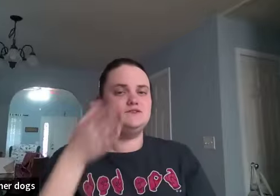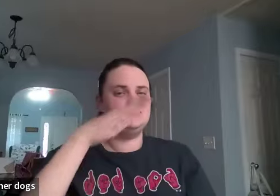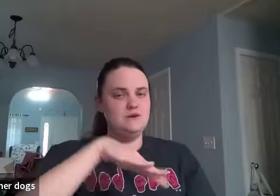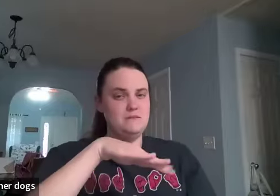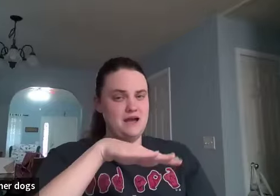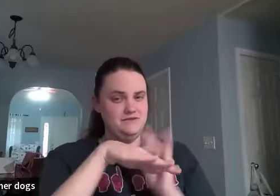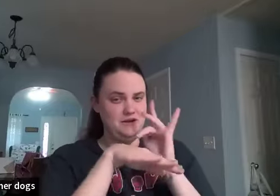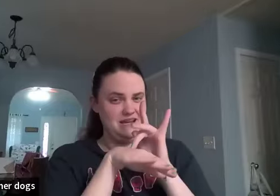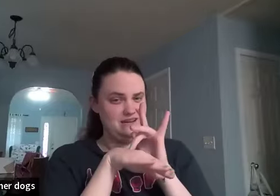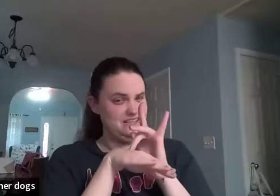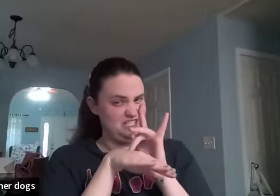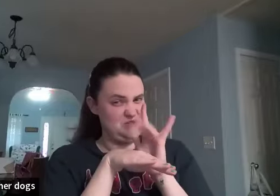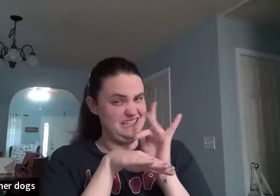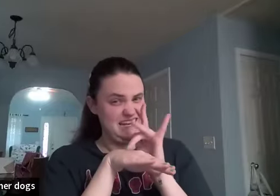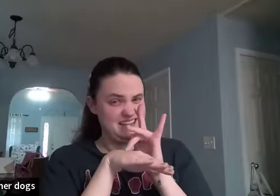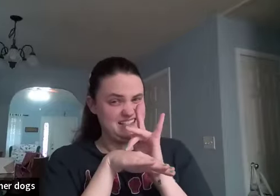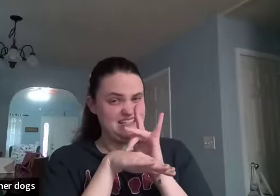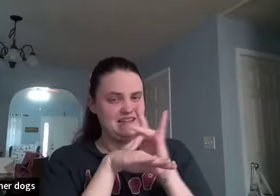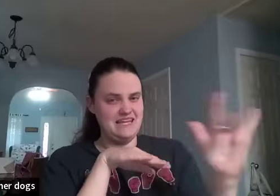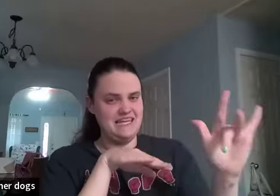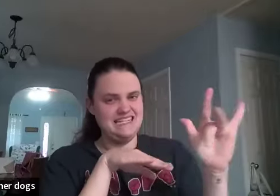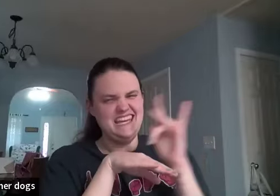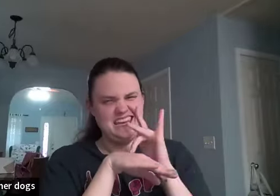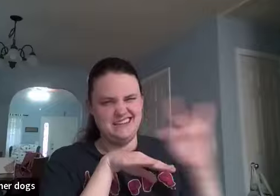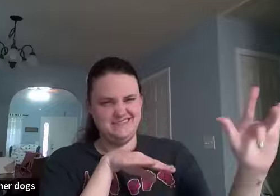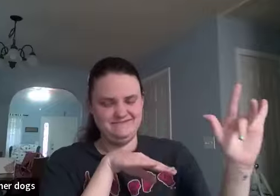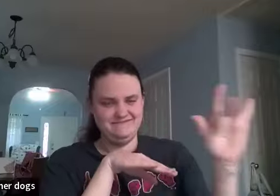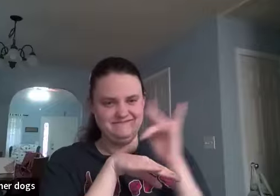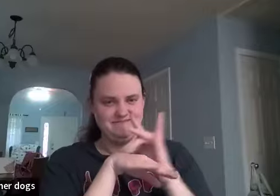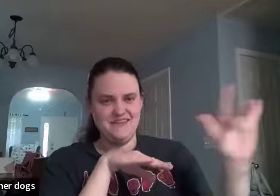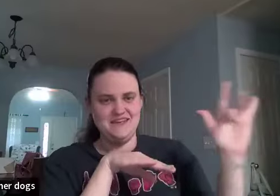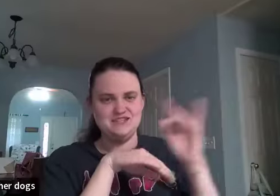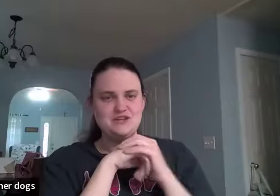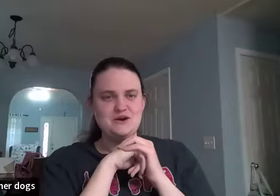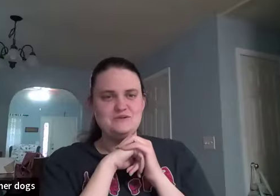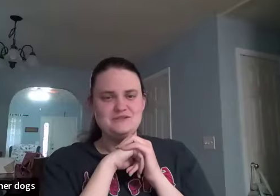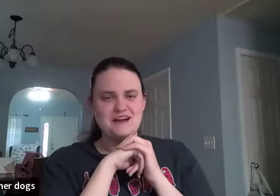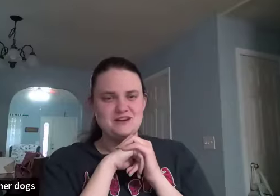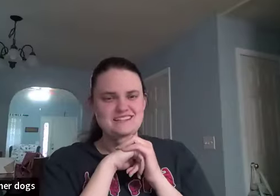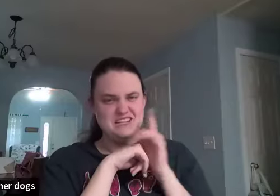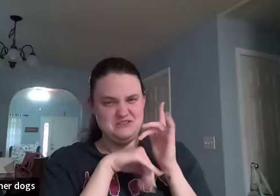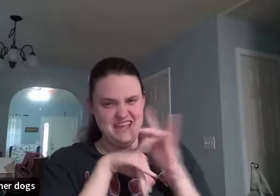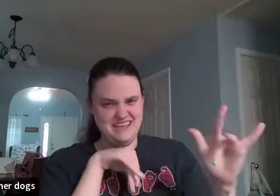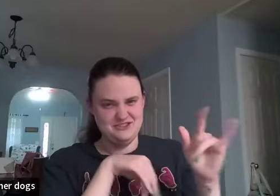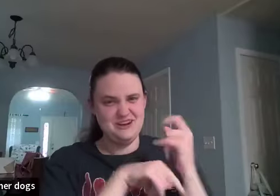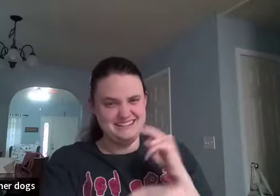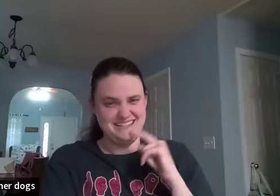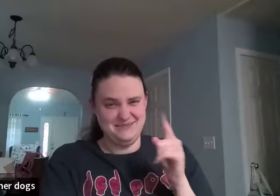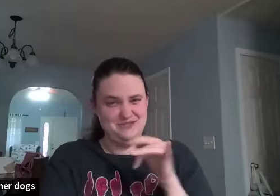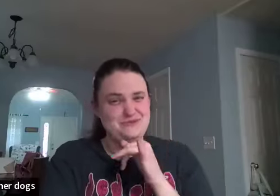if you do it on the back of your hand and just are a slight accident, it's naked. So you're not trying to say you're naked, you're trying to say someone's